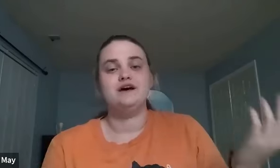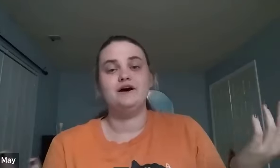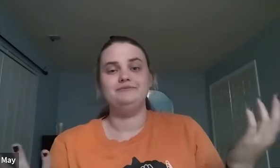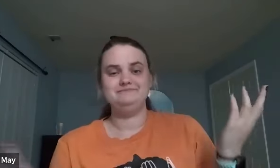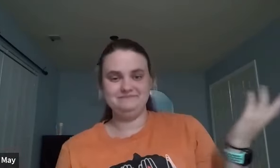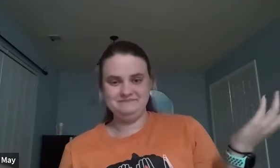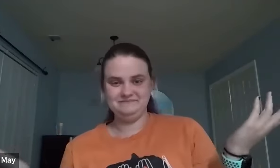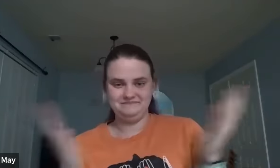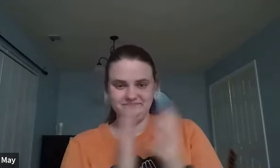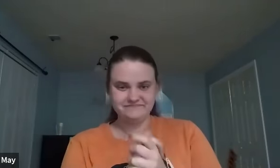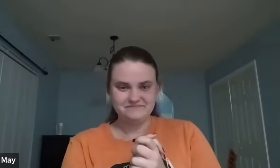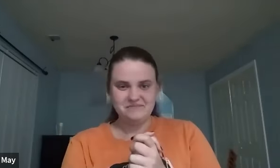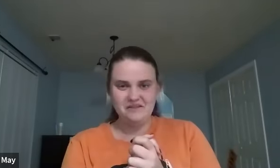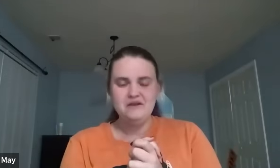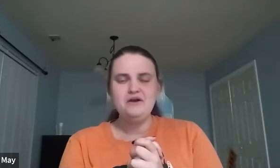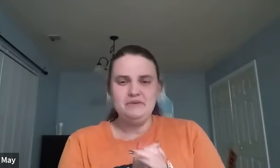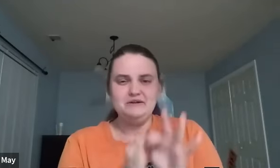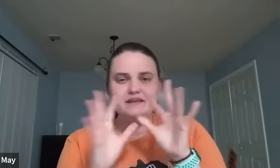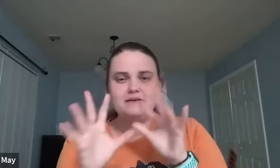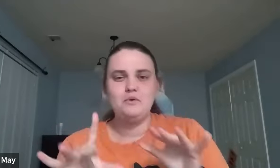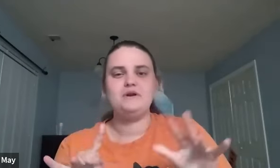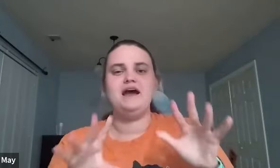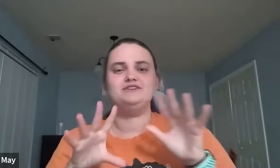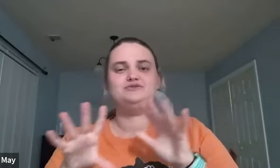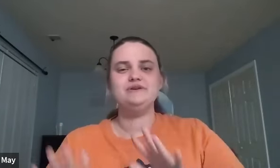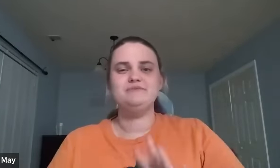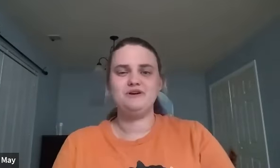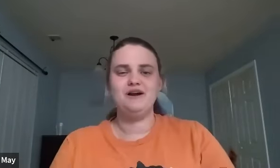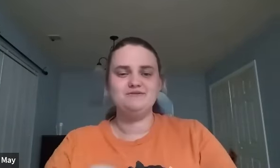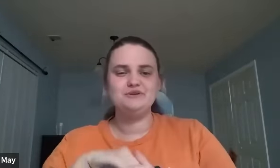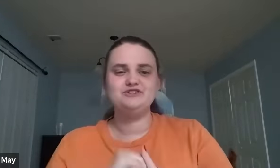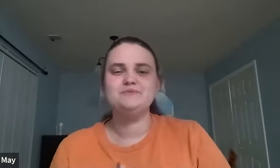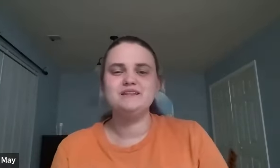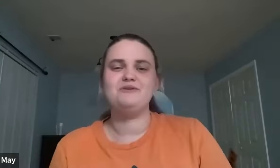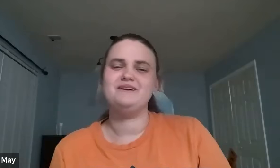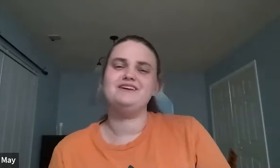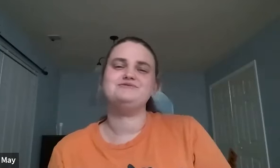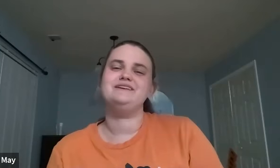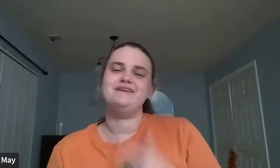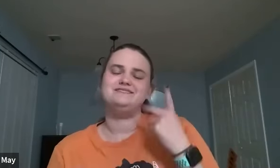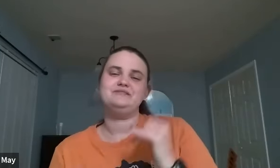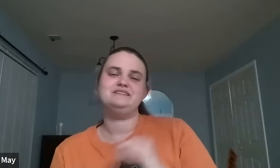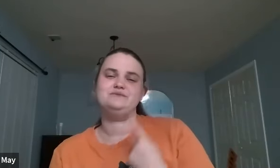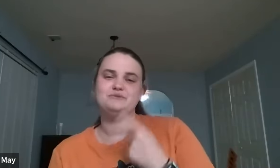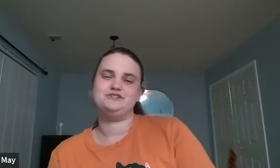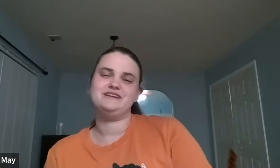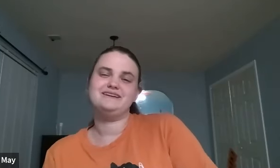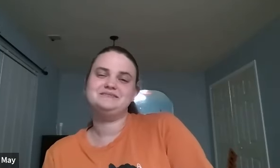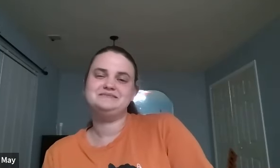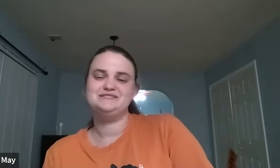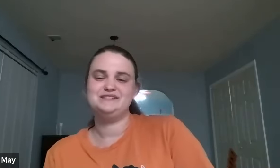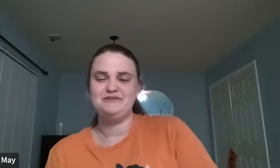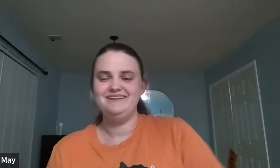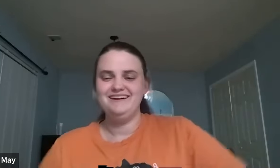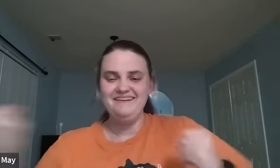So but it'll get more natural and more comfortable and you'll just be like, oh my gosh, wait, no, I totally see what word you're saying. So, oh